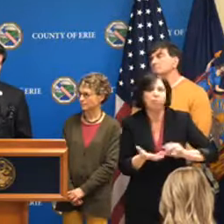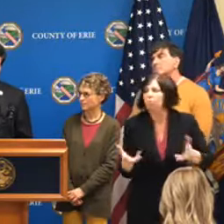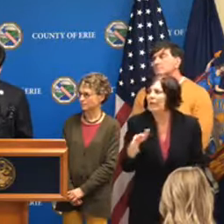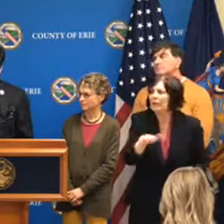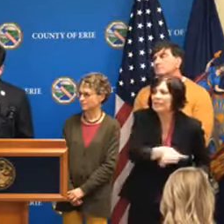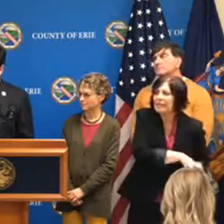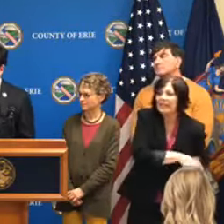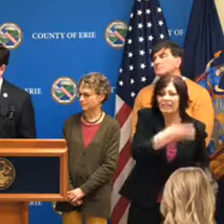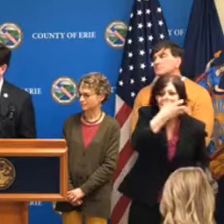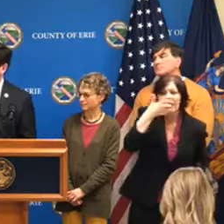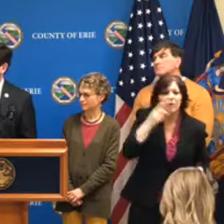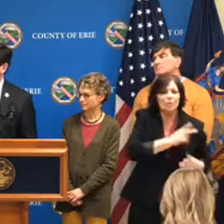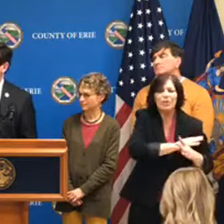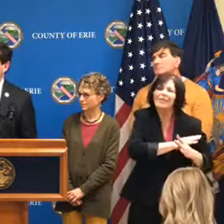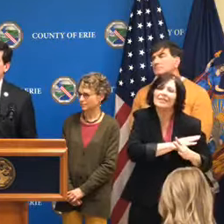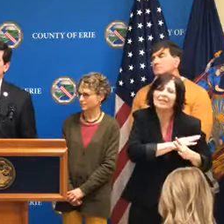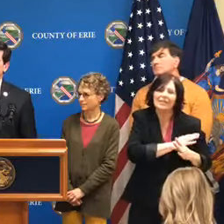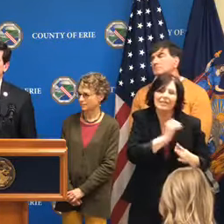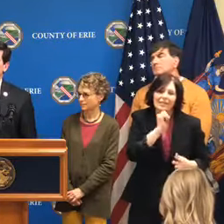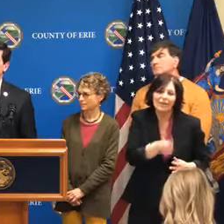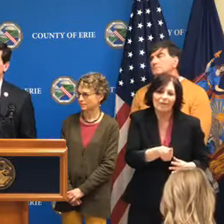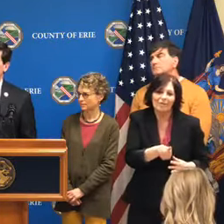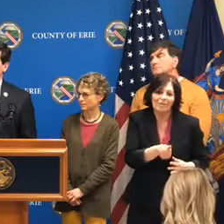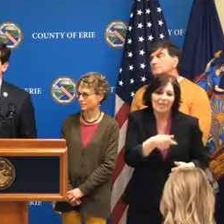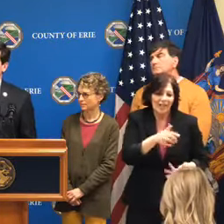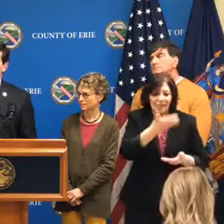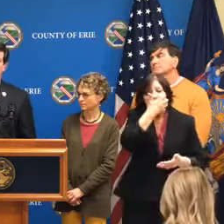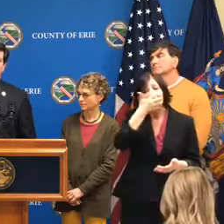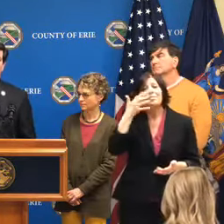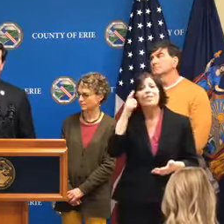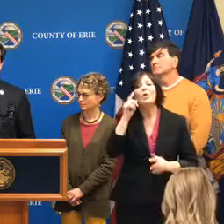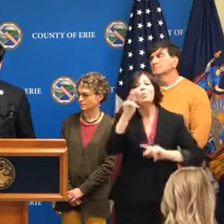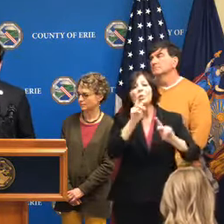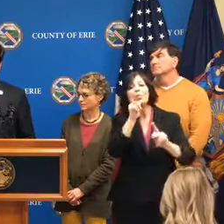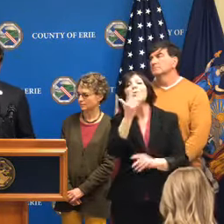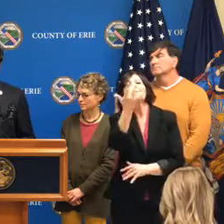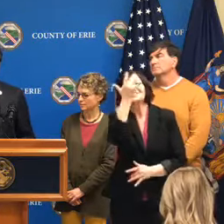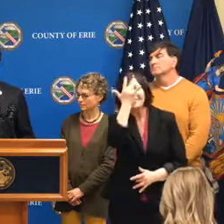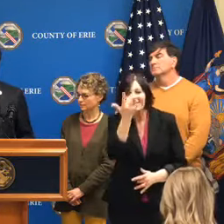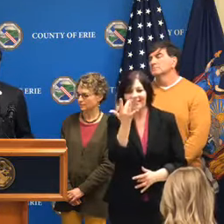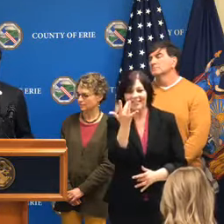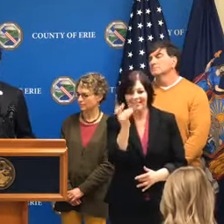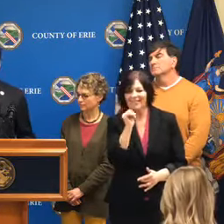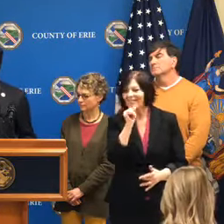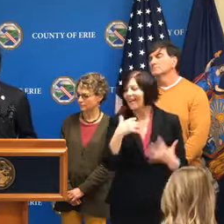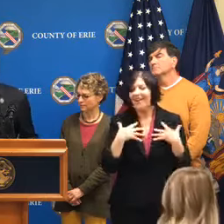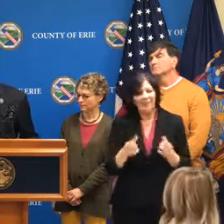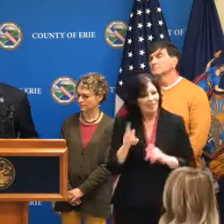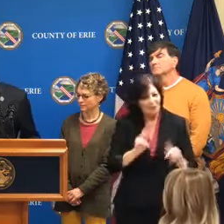them, the recommendations from the CDC and others and healthcare professionals across the world is that it